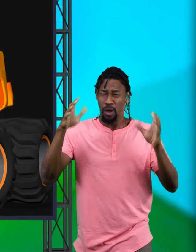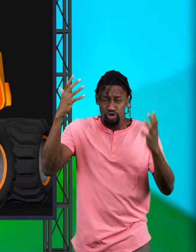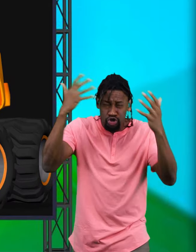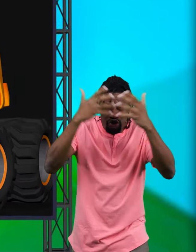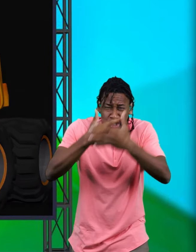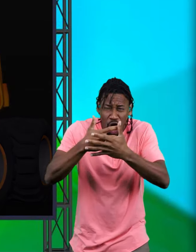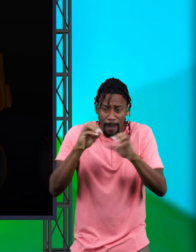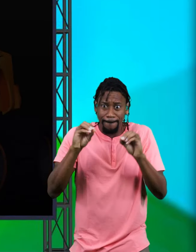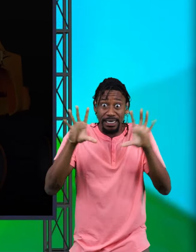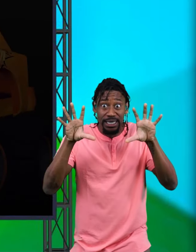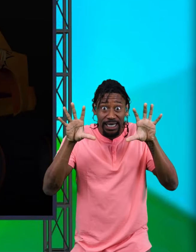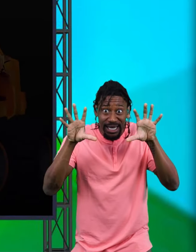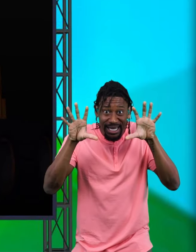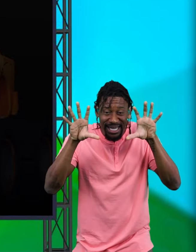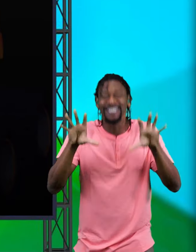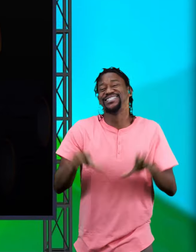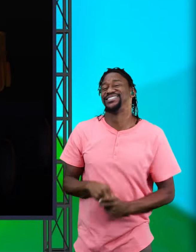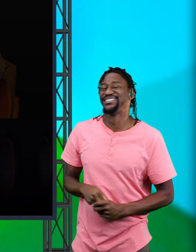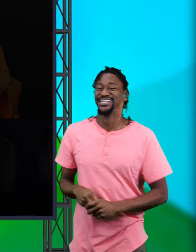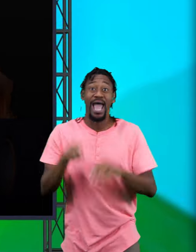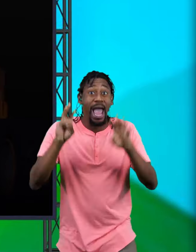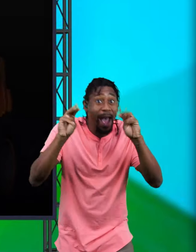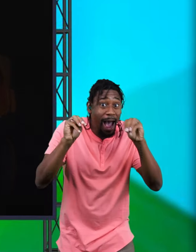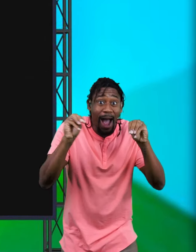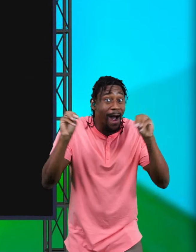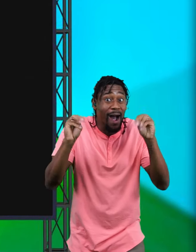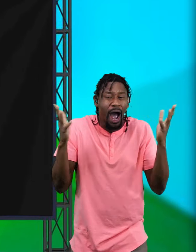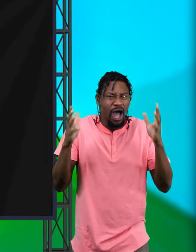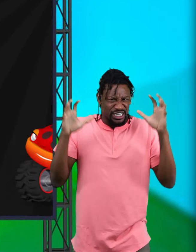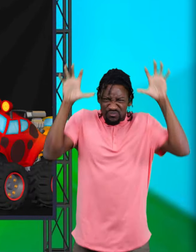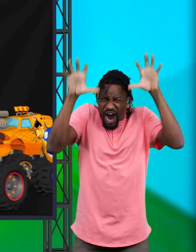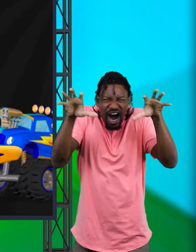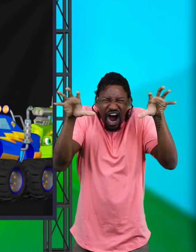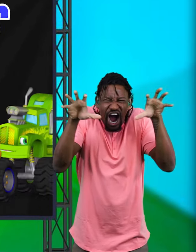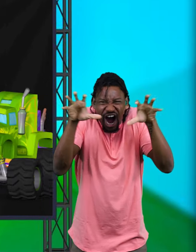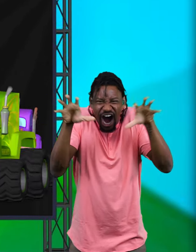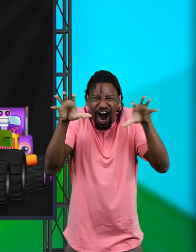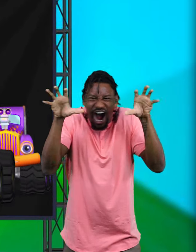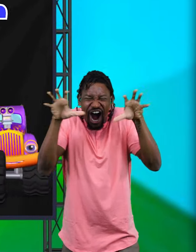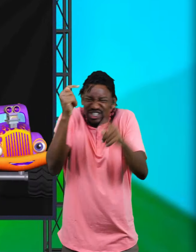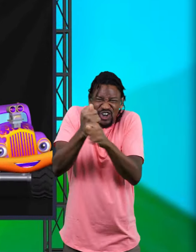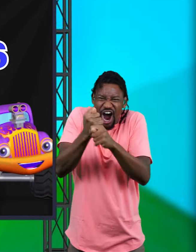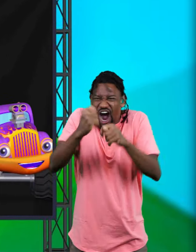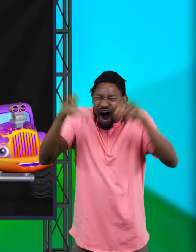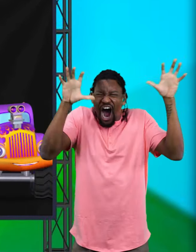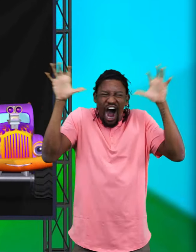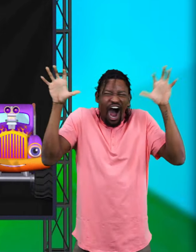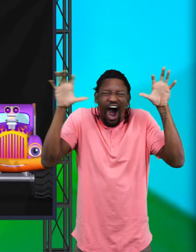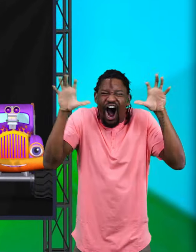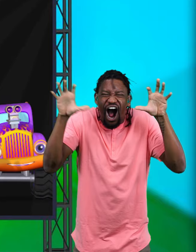with night vision. Ta-da! M is for monster. Monster trucks! All right!